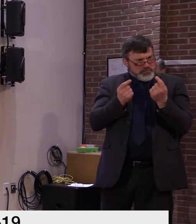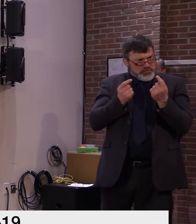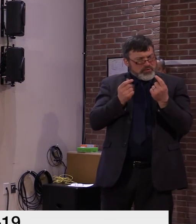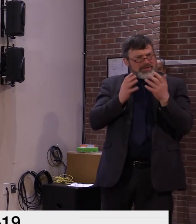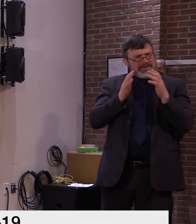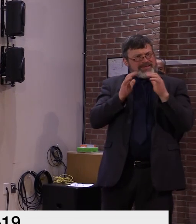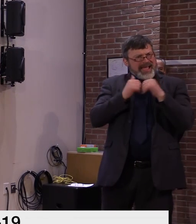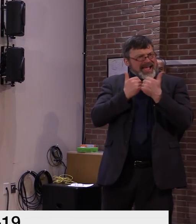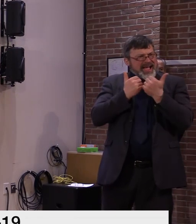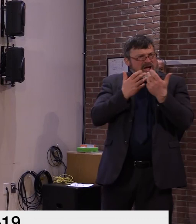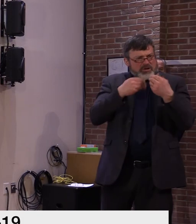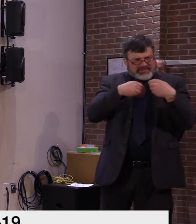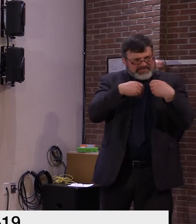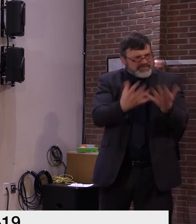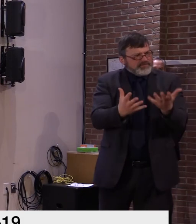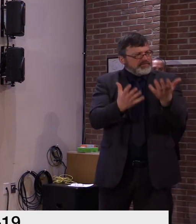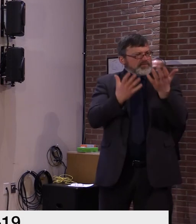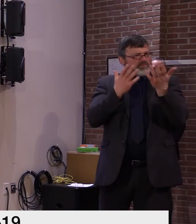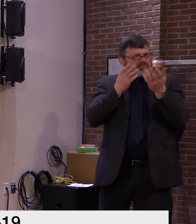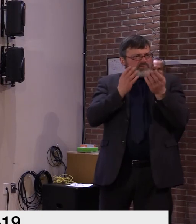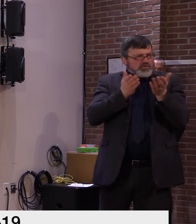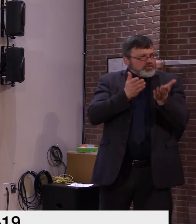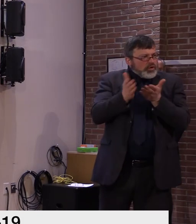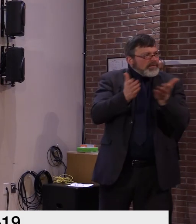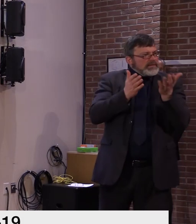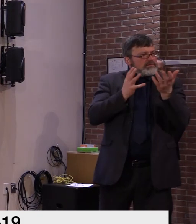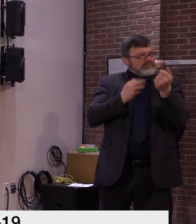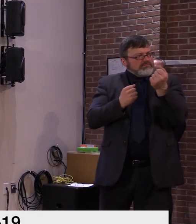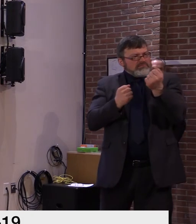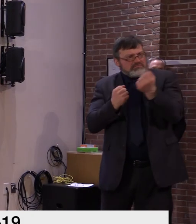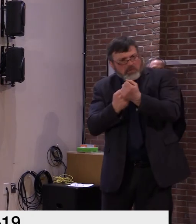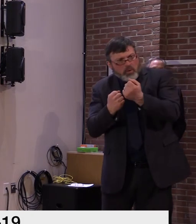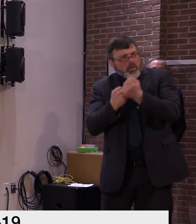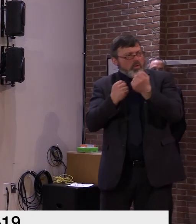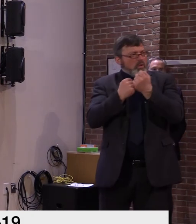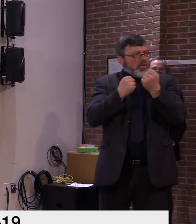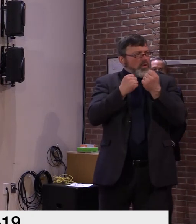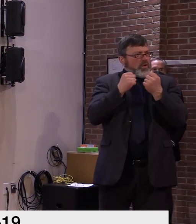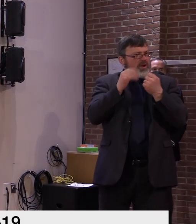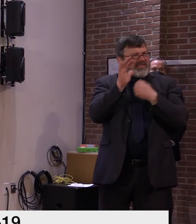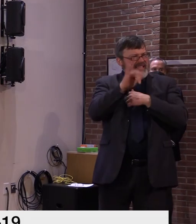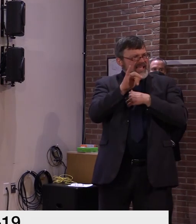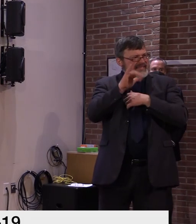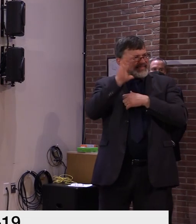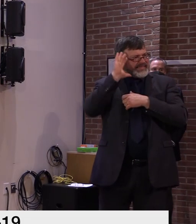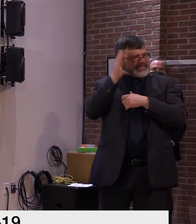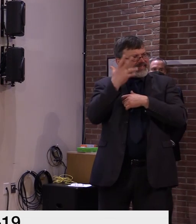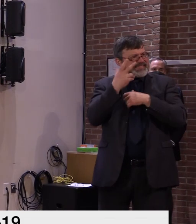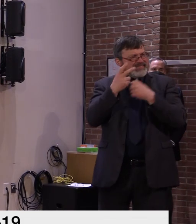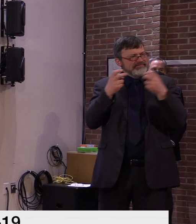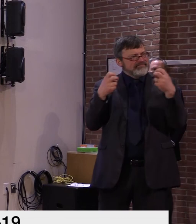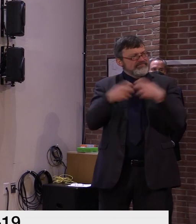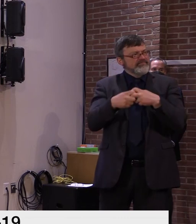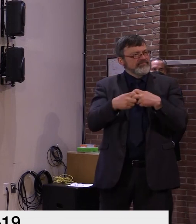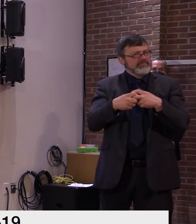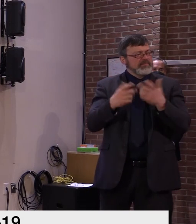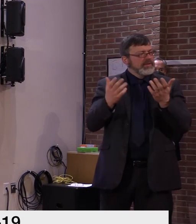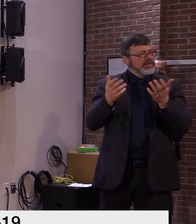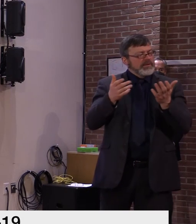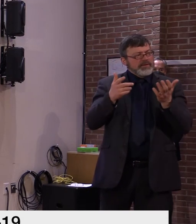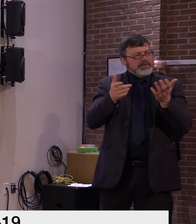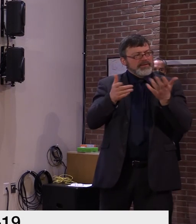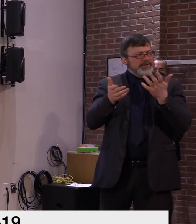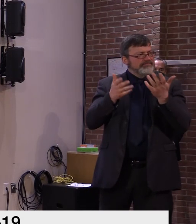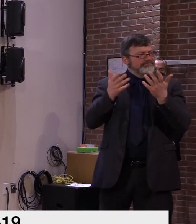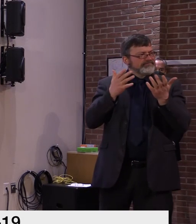housing in and around the area. So I guess I was just curious, based off of that, how do you envision these local service